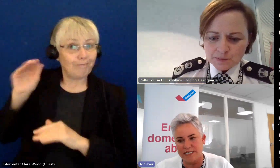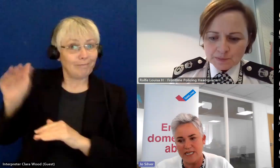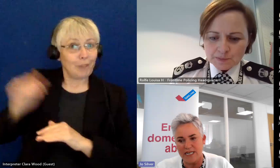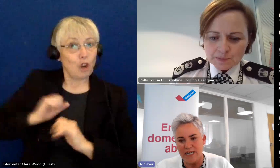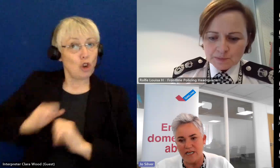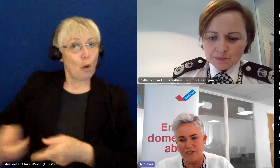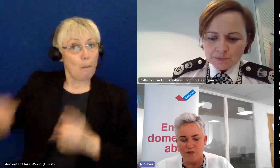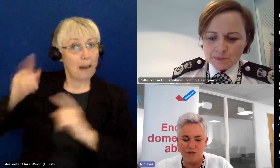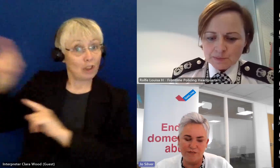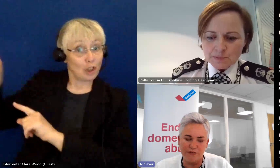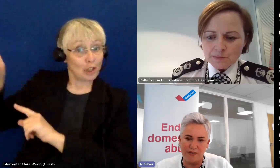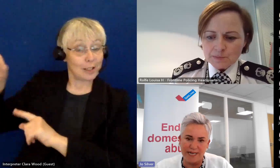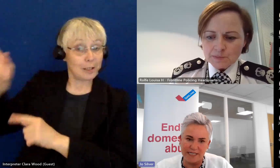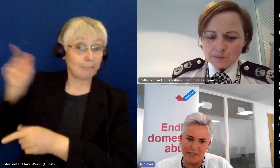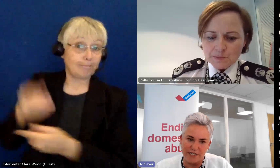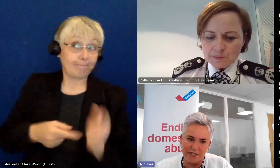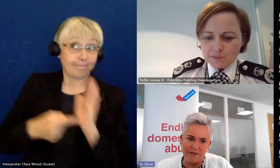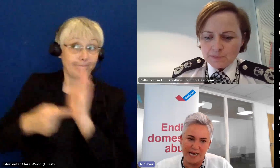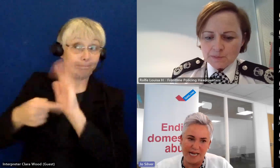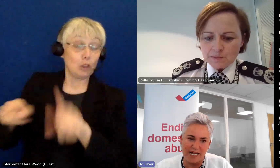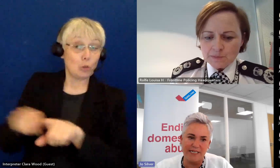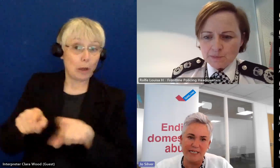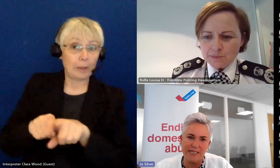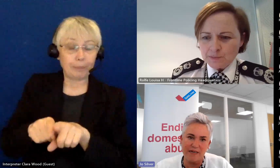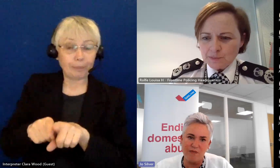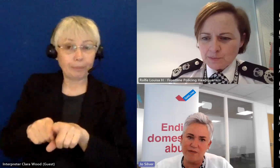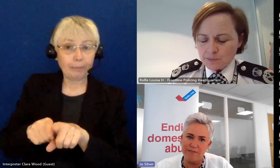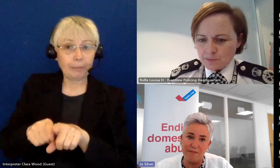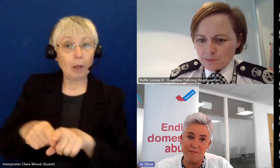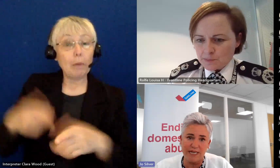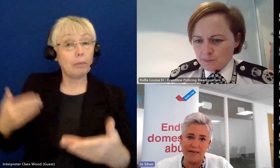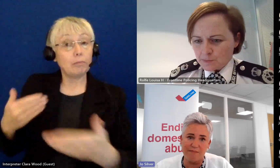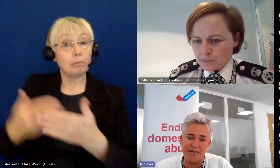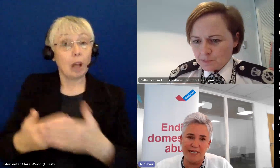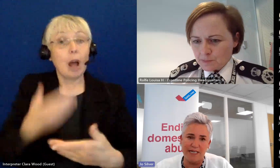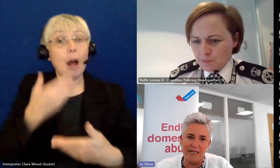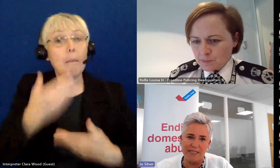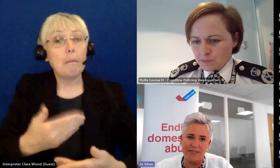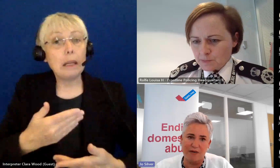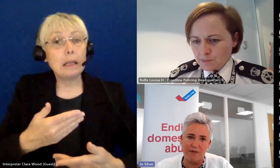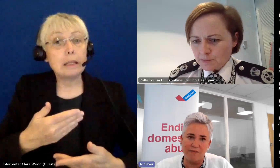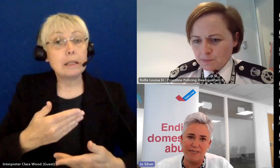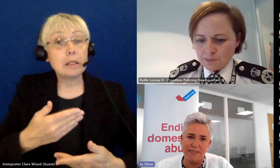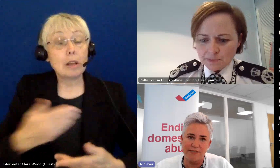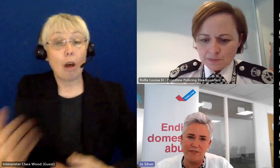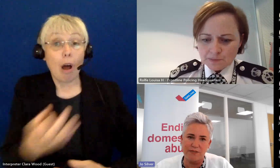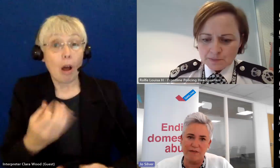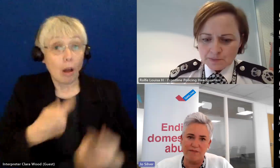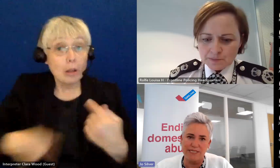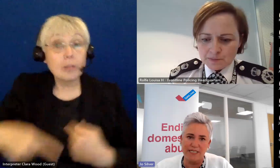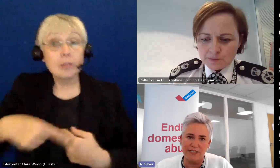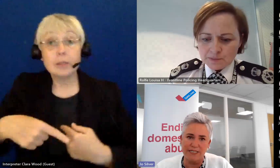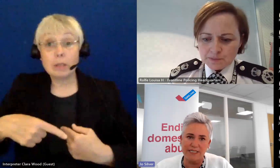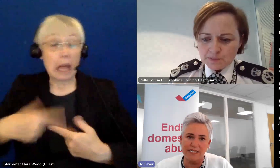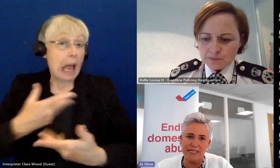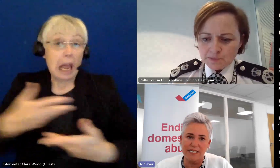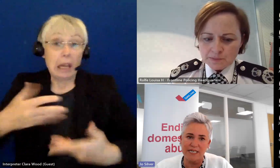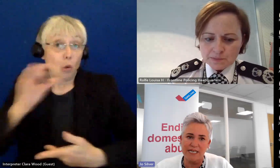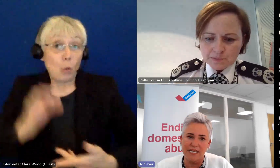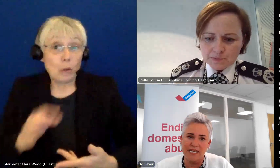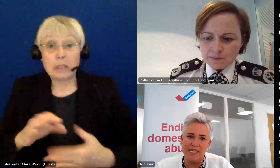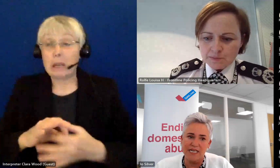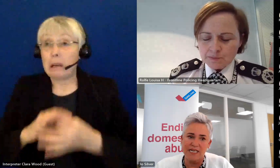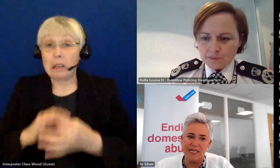touch with us at all of the ways you know you can, and we'll be more than happy to follow up individual